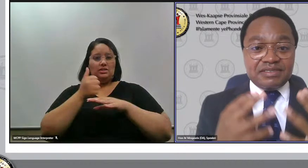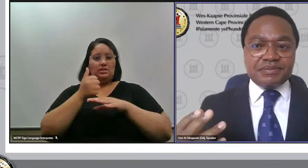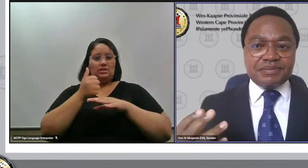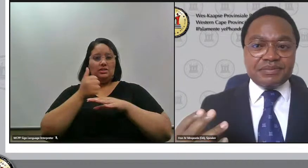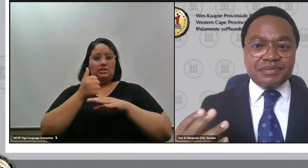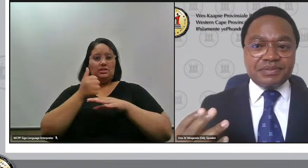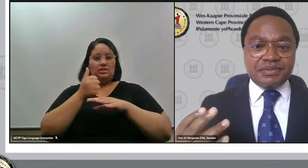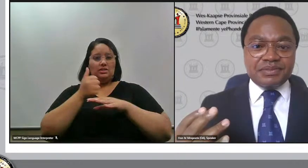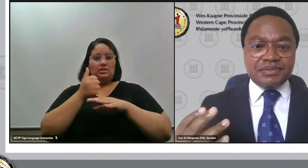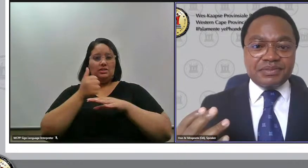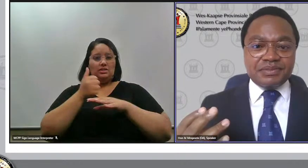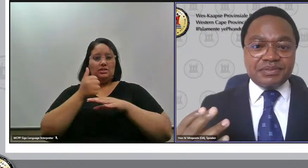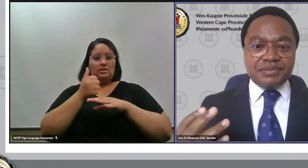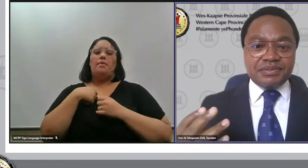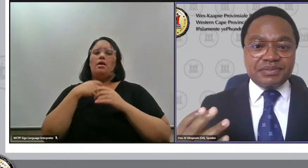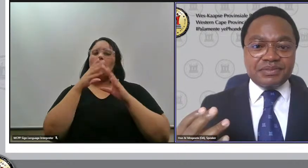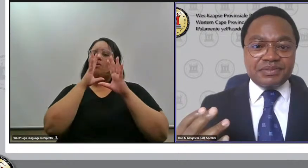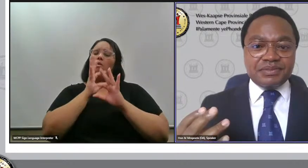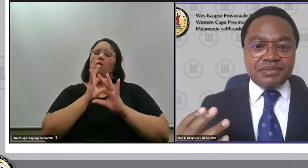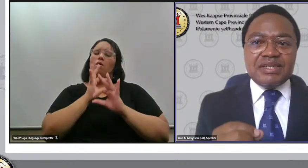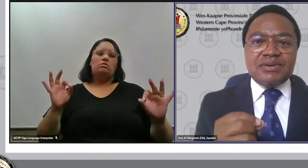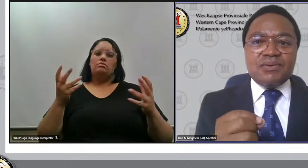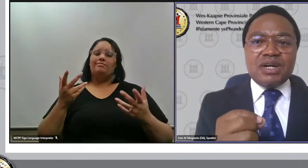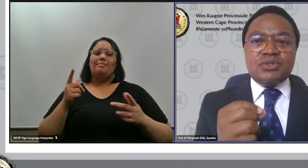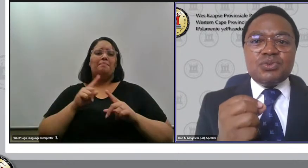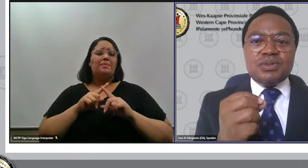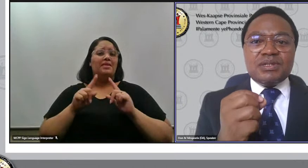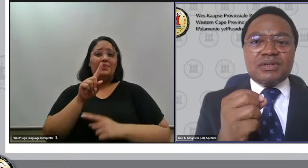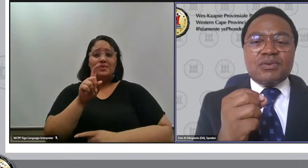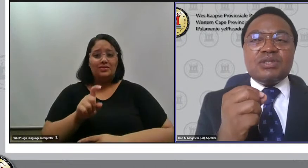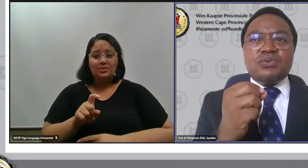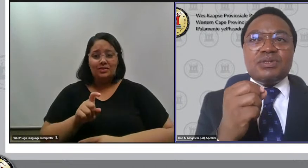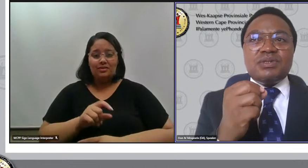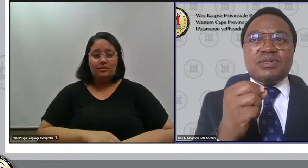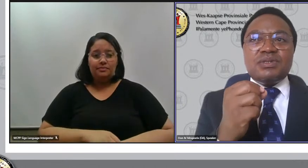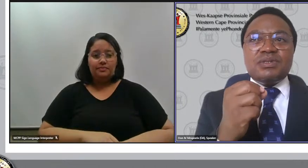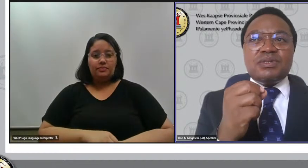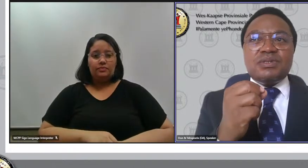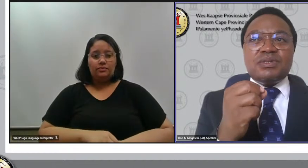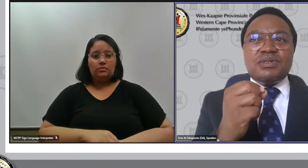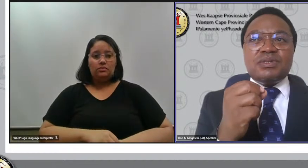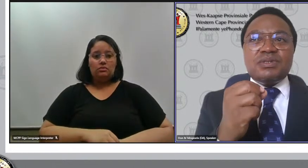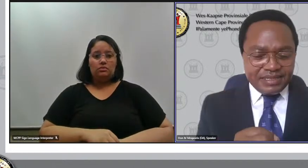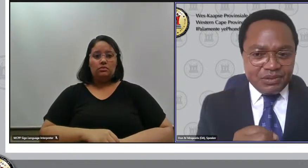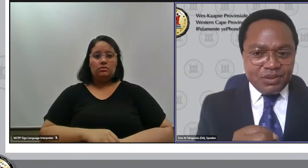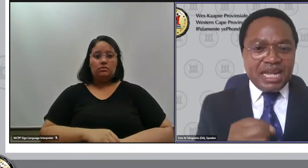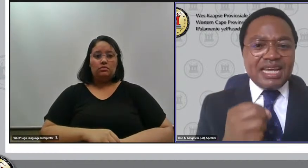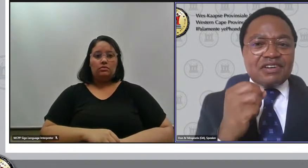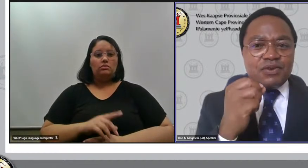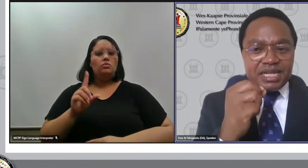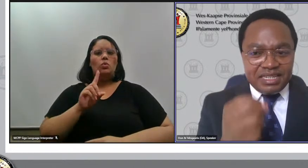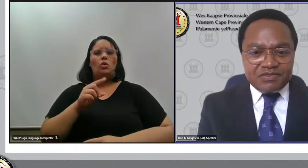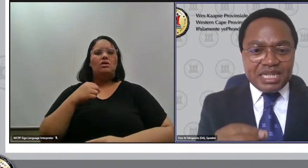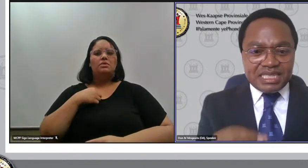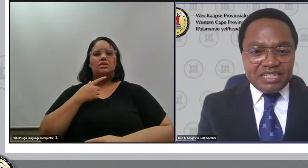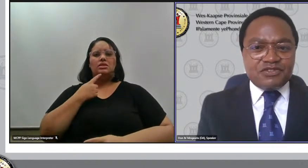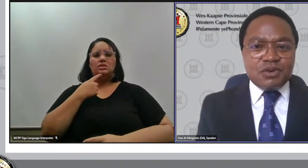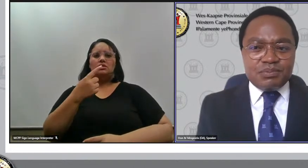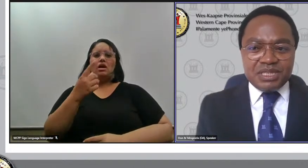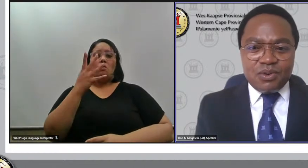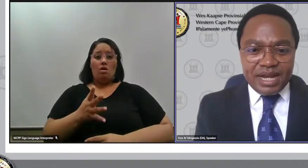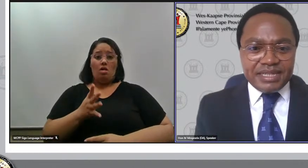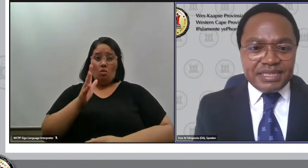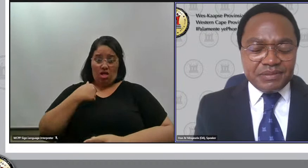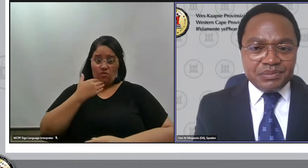quiet. Now, the question is, what will I say? Will I ever forgive myself